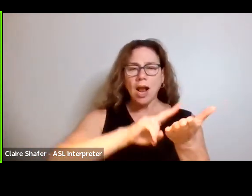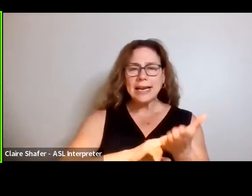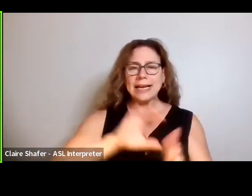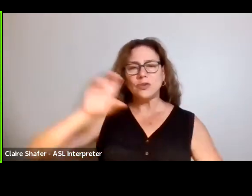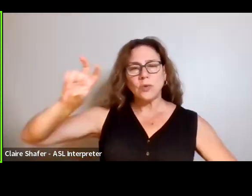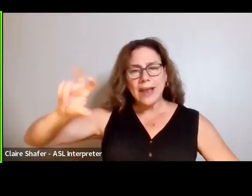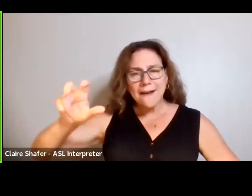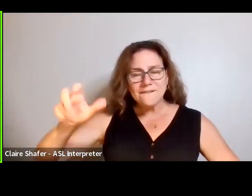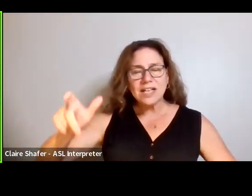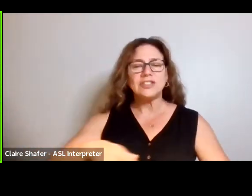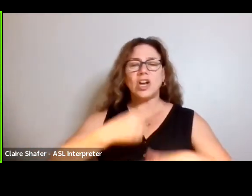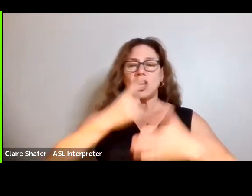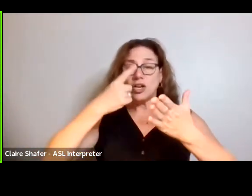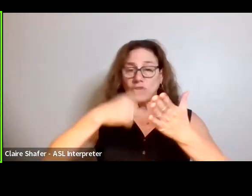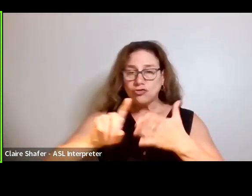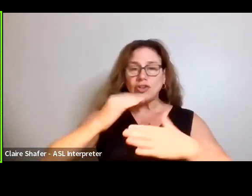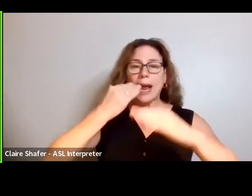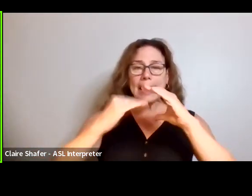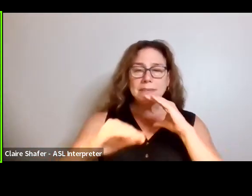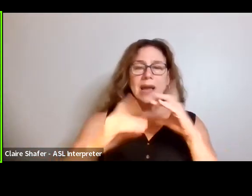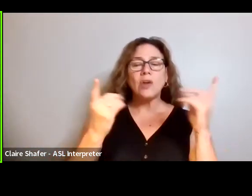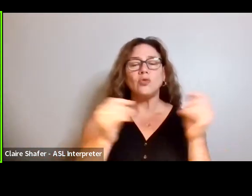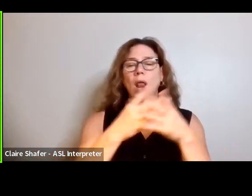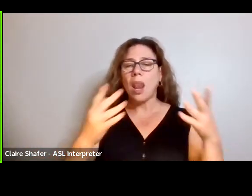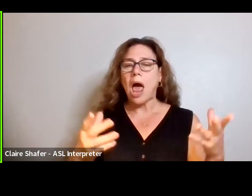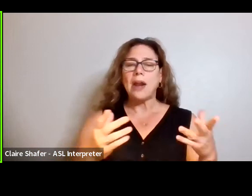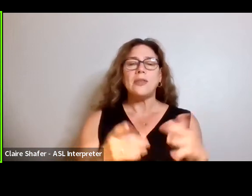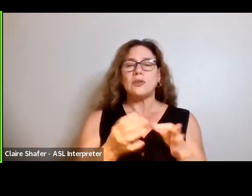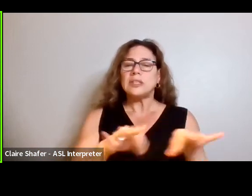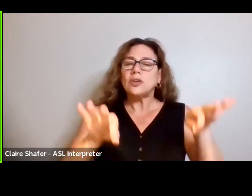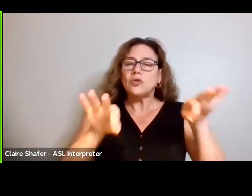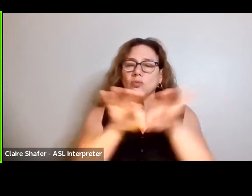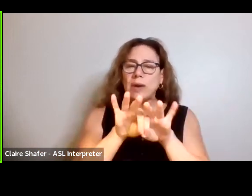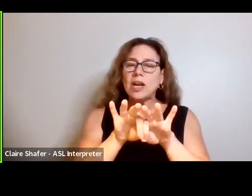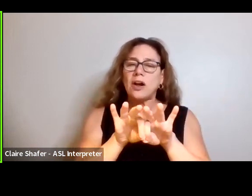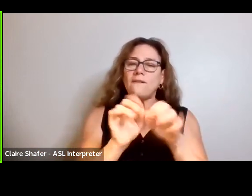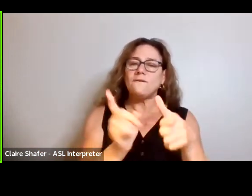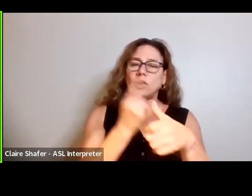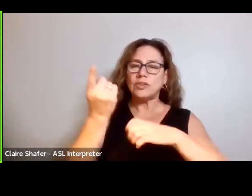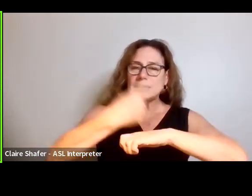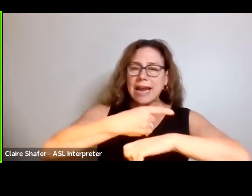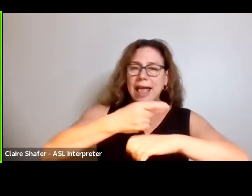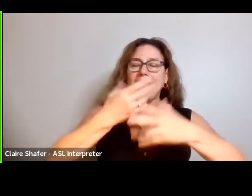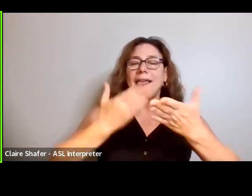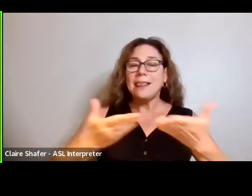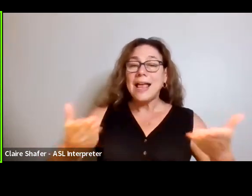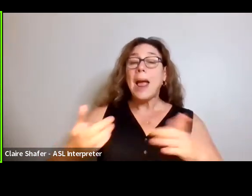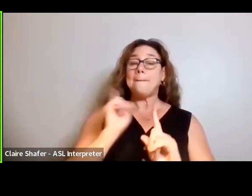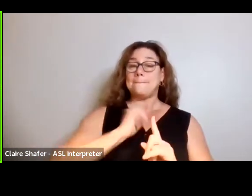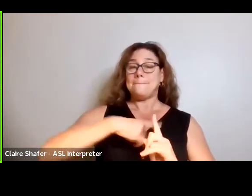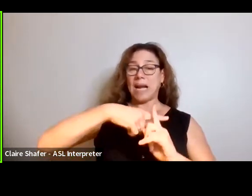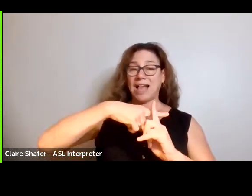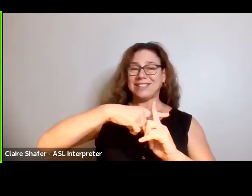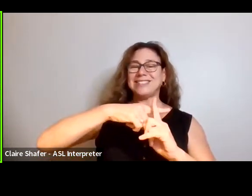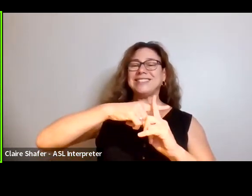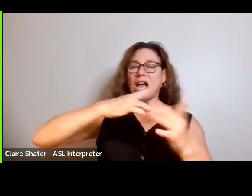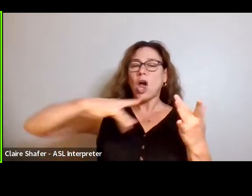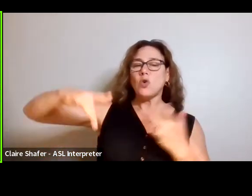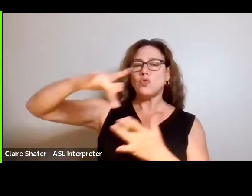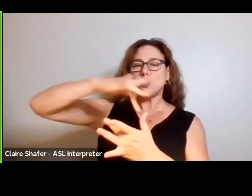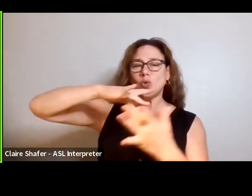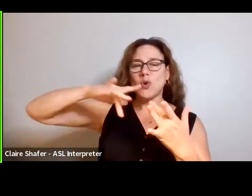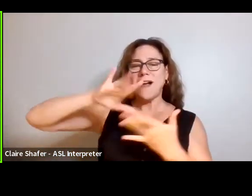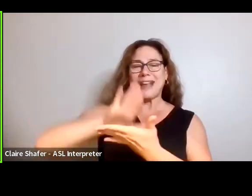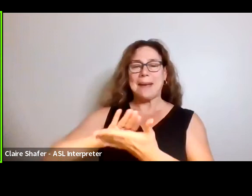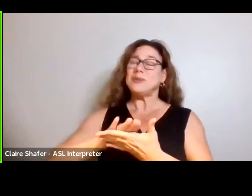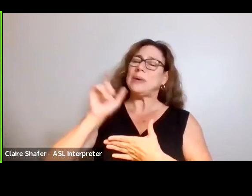to, do a lot of those critical like first day things. So they knew where to go, and they got a tour of campus, which we had to do the